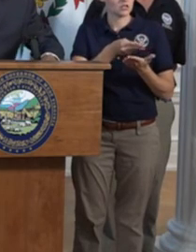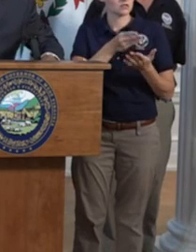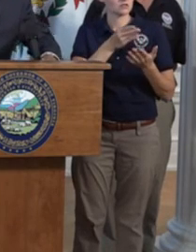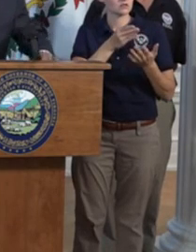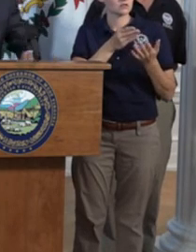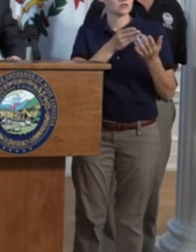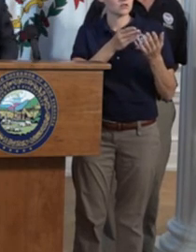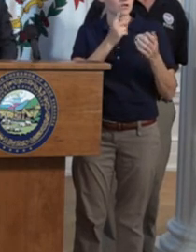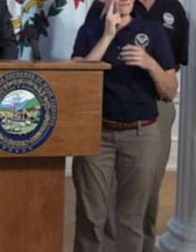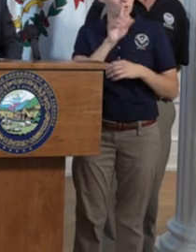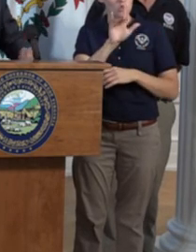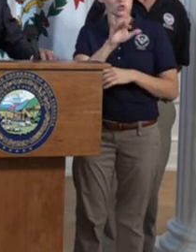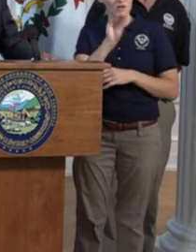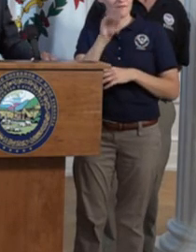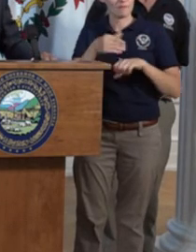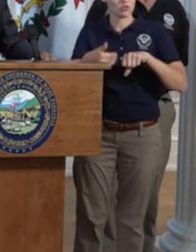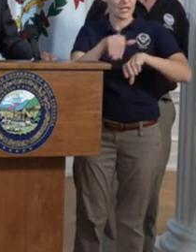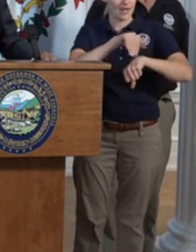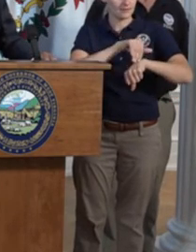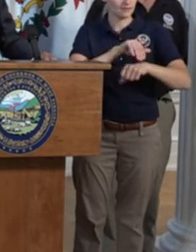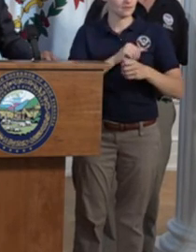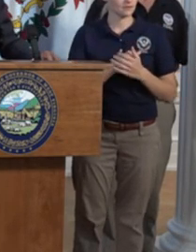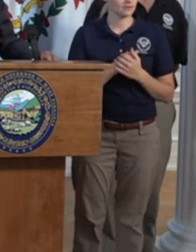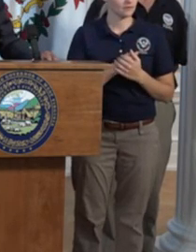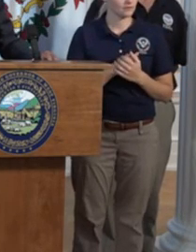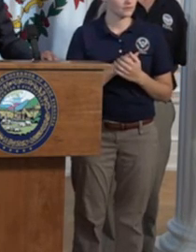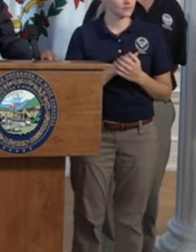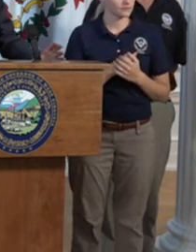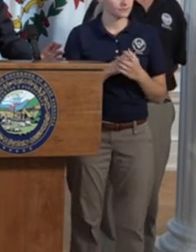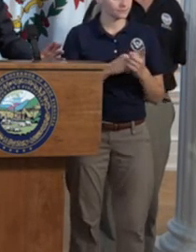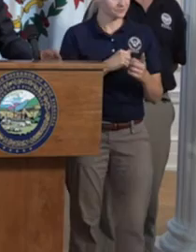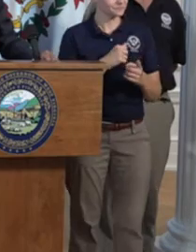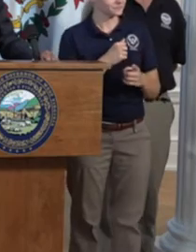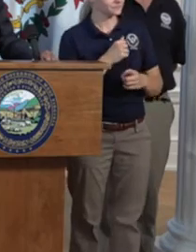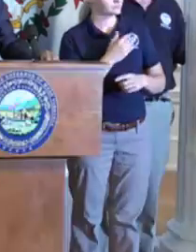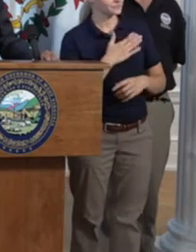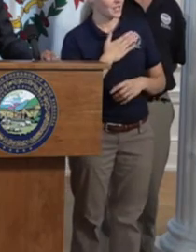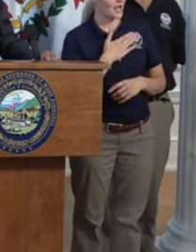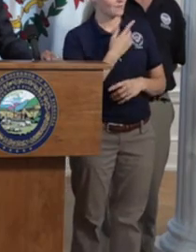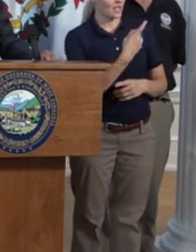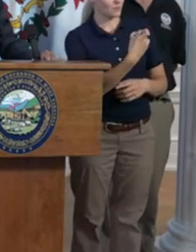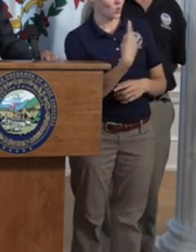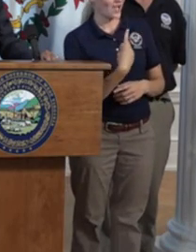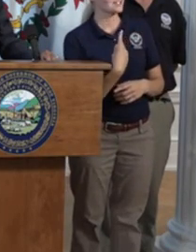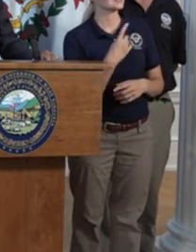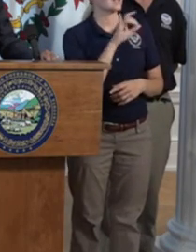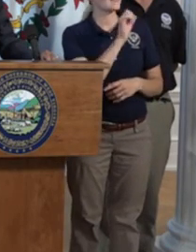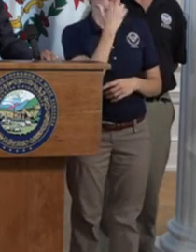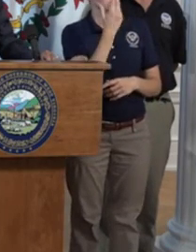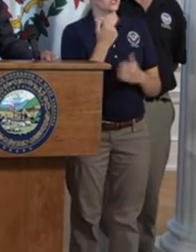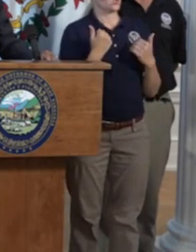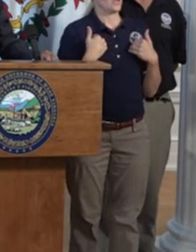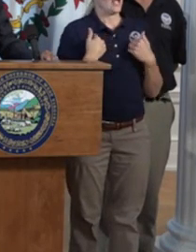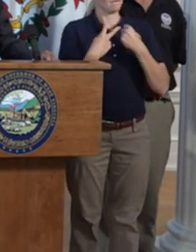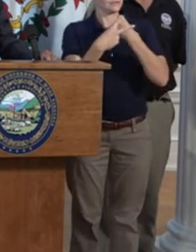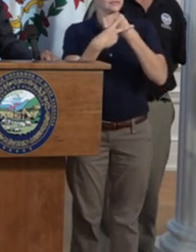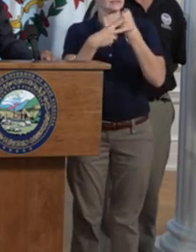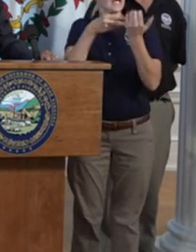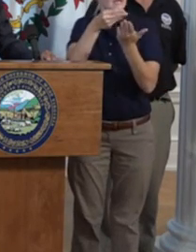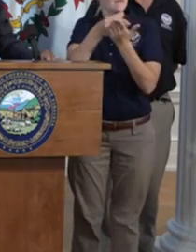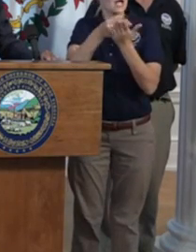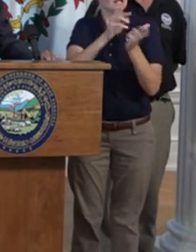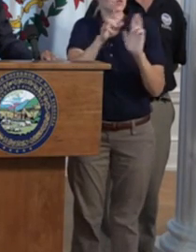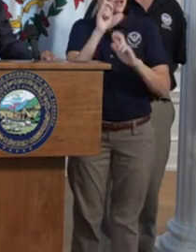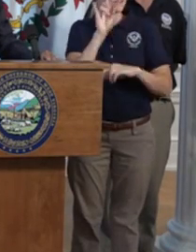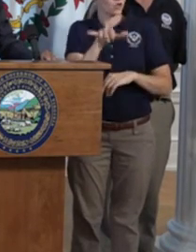question. Yeah, well, that's one of the reasons we do have a rainy day fund, and obviously we do have the